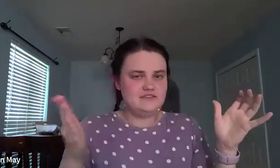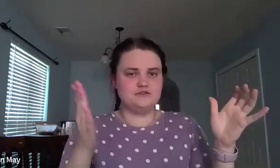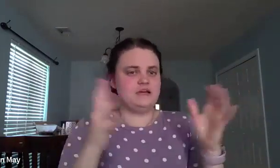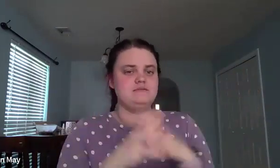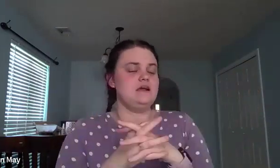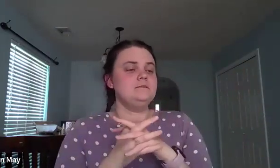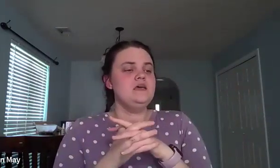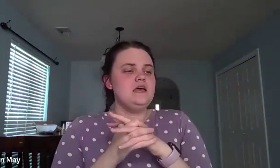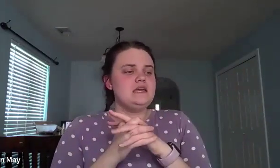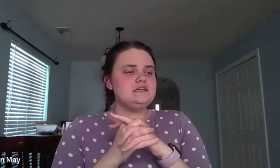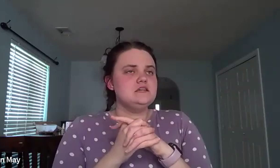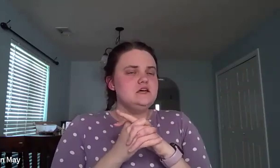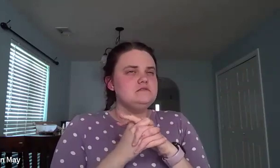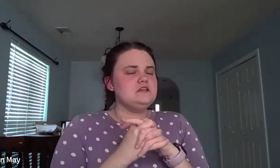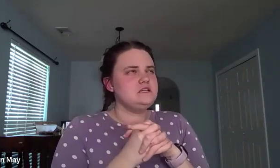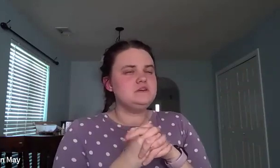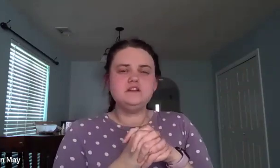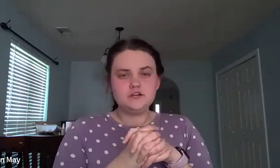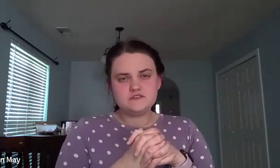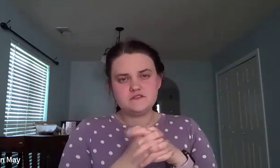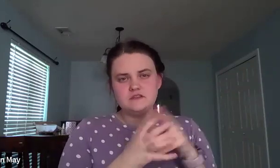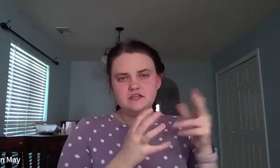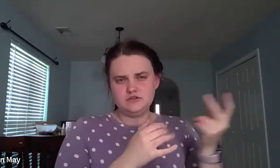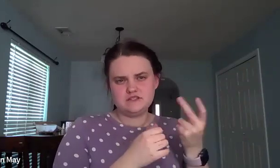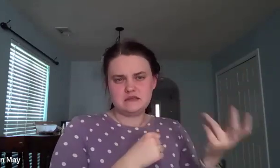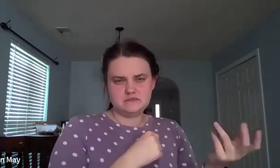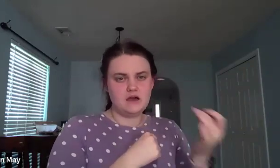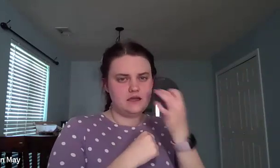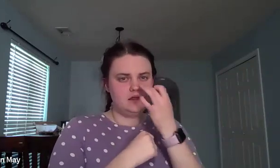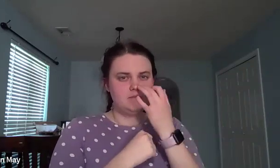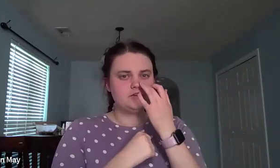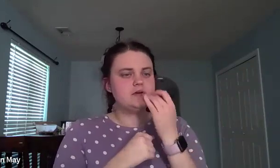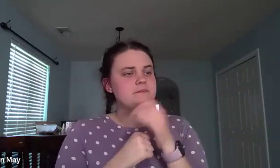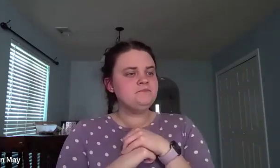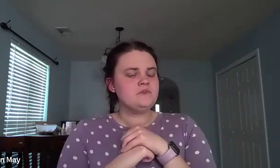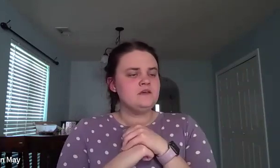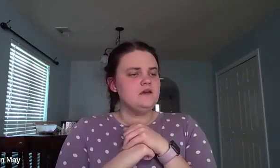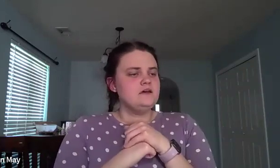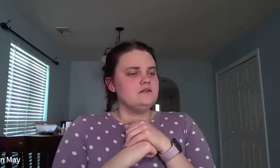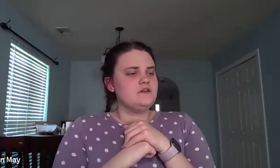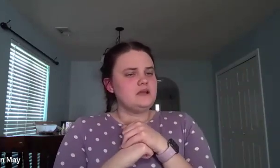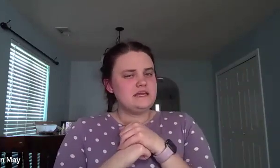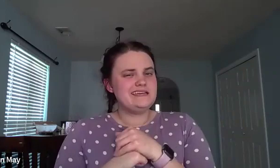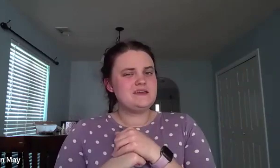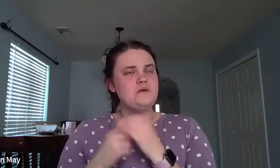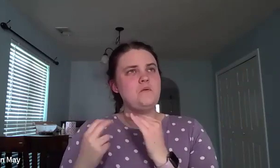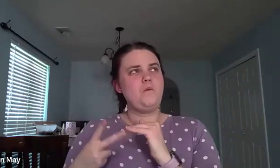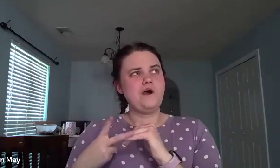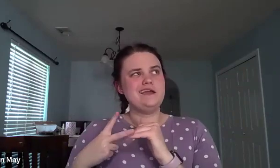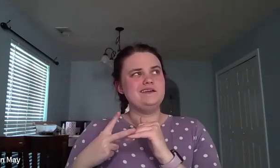those back to back, is they typically are used for like you use the same sign for them. There is one